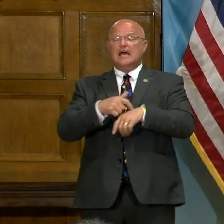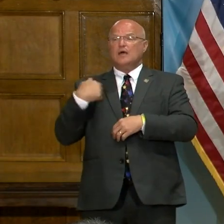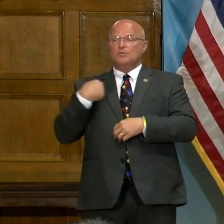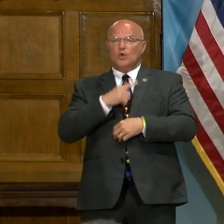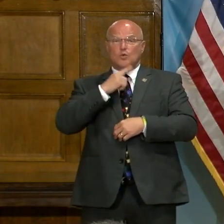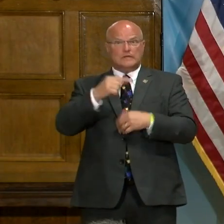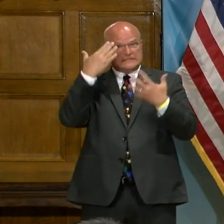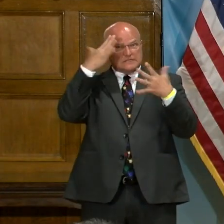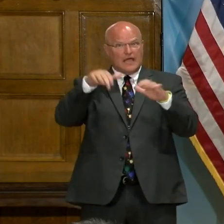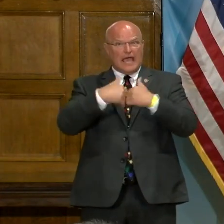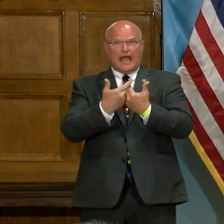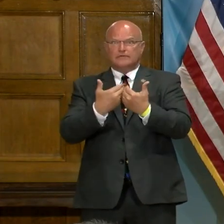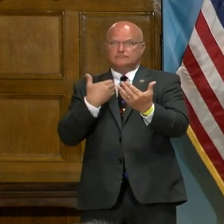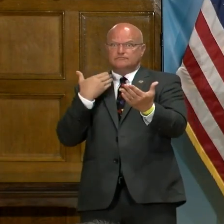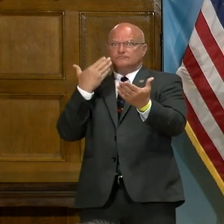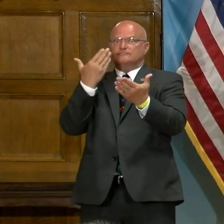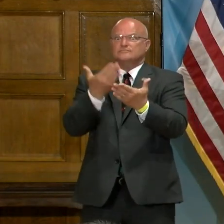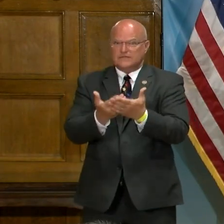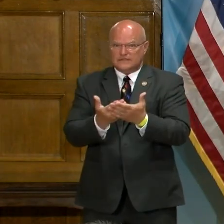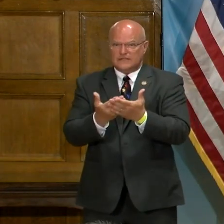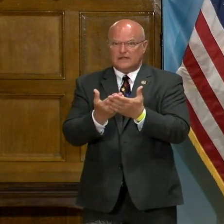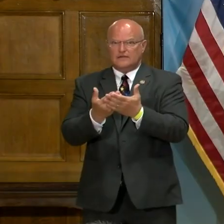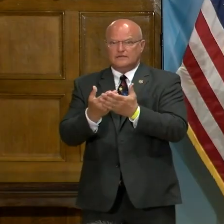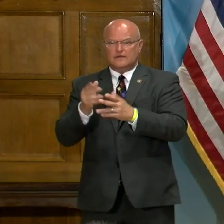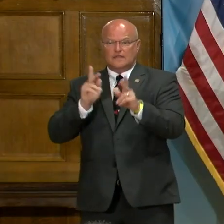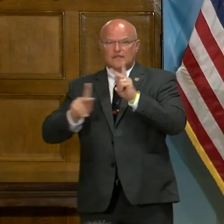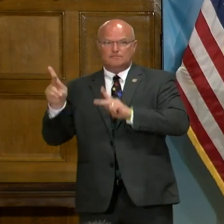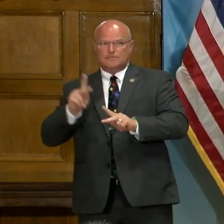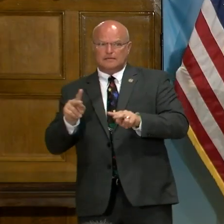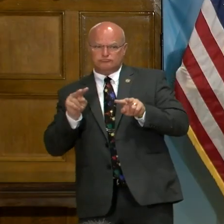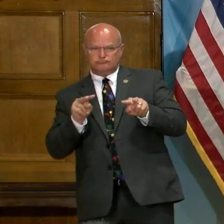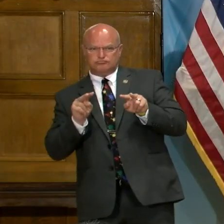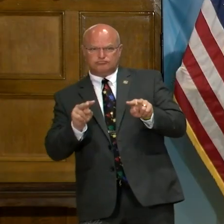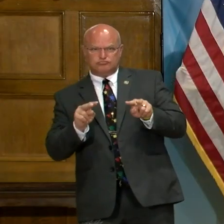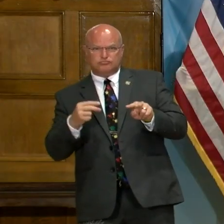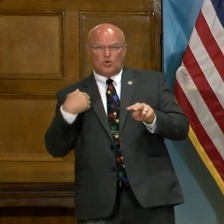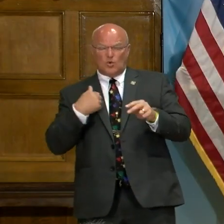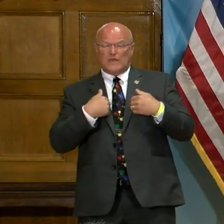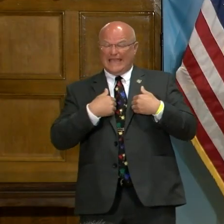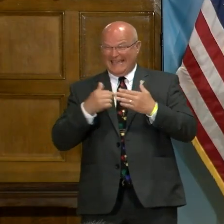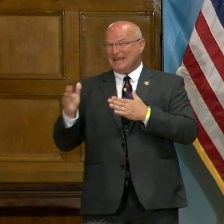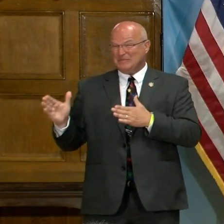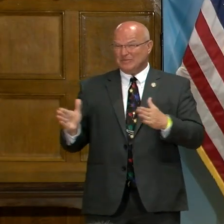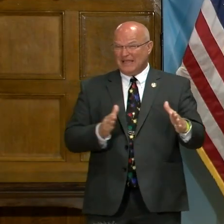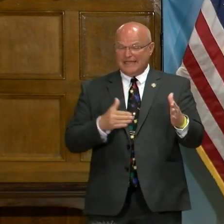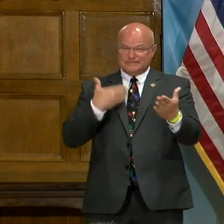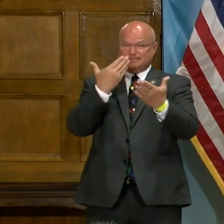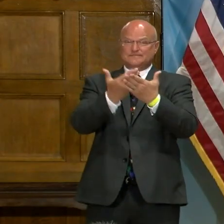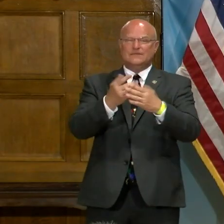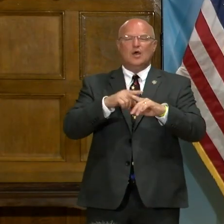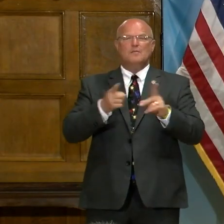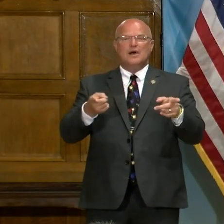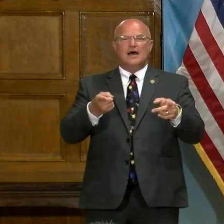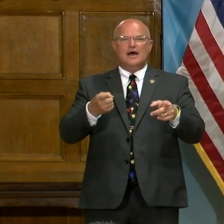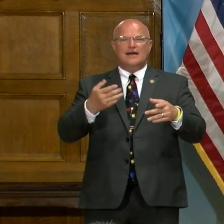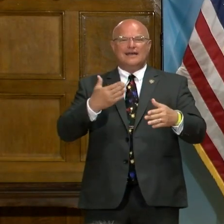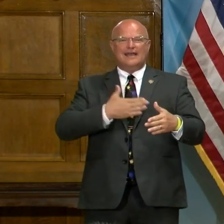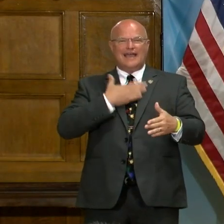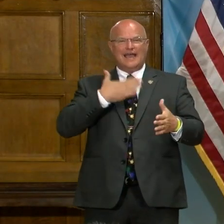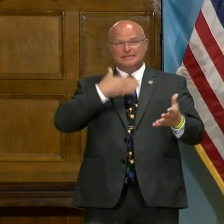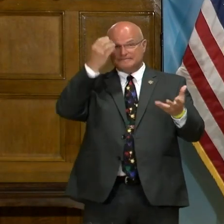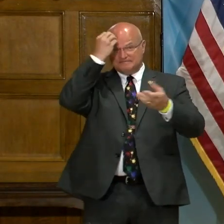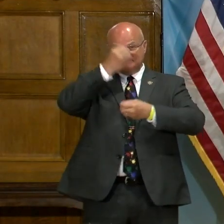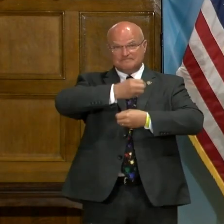really didn't know how we were going to get there from a public standpoint, although we did have a plan to get there. But I'm pleased to say